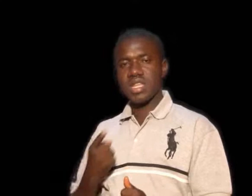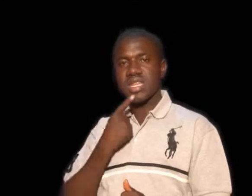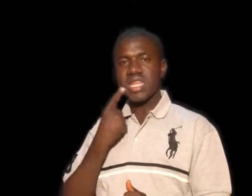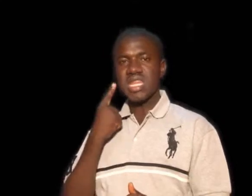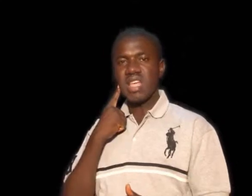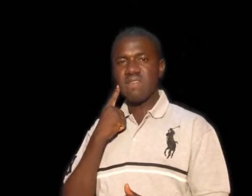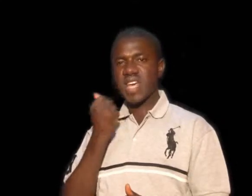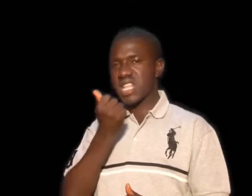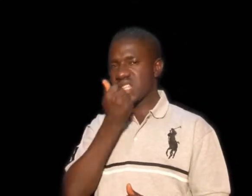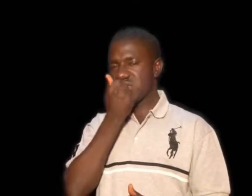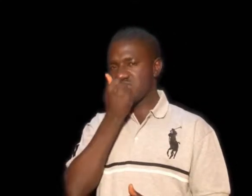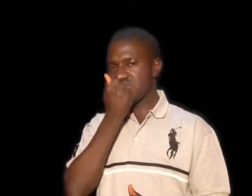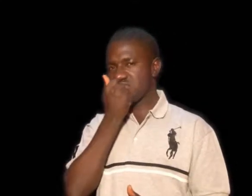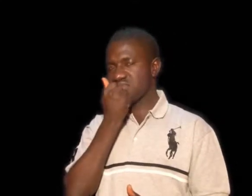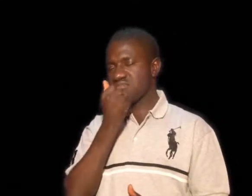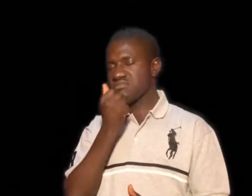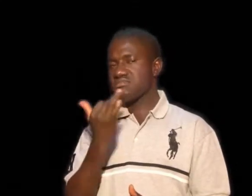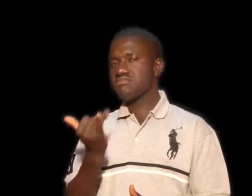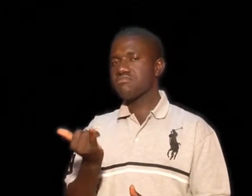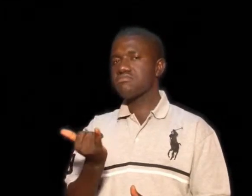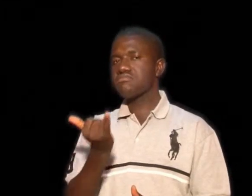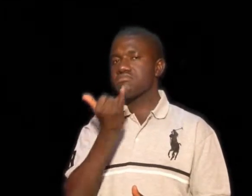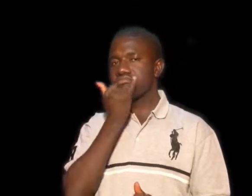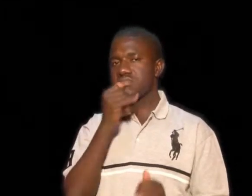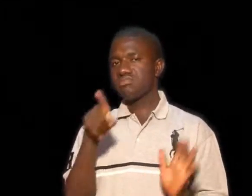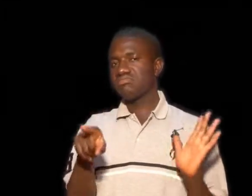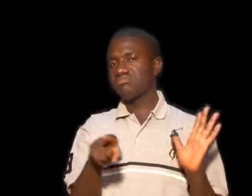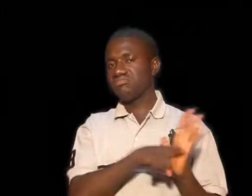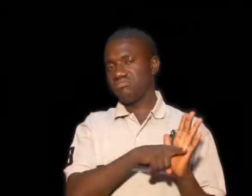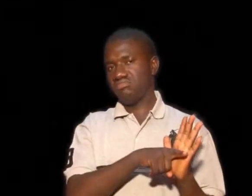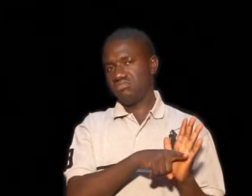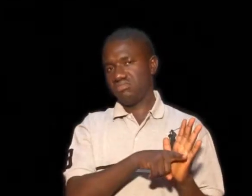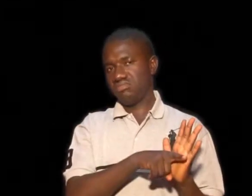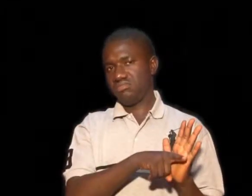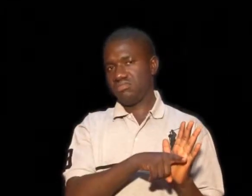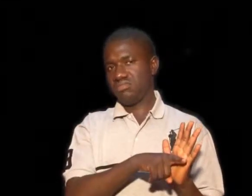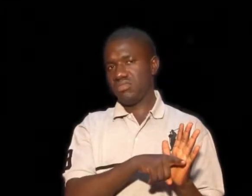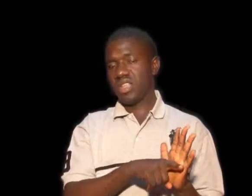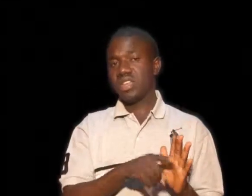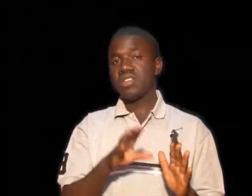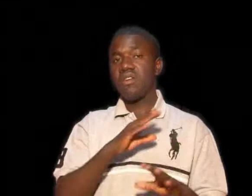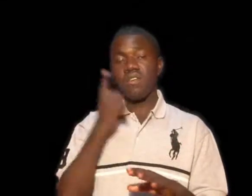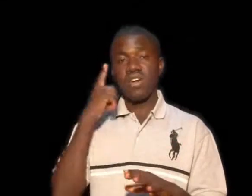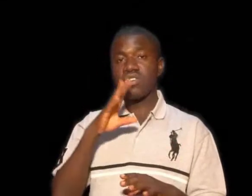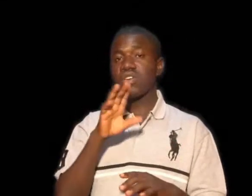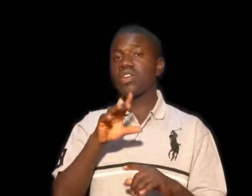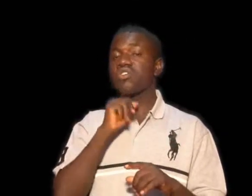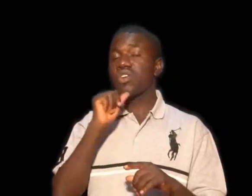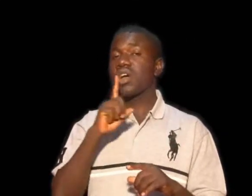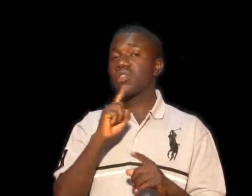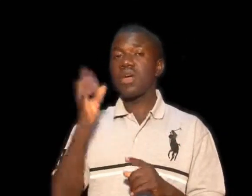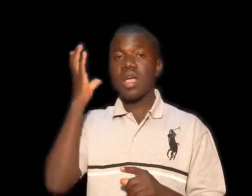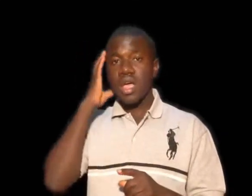Avoid: deaf and dumb. Inability to hear and speak does not imply an intellectual disability.